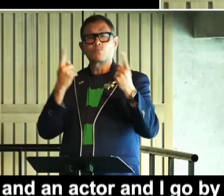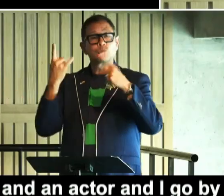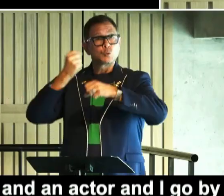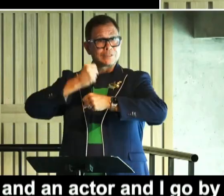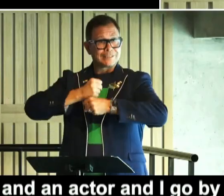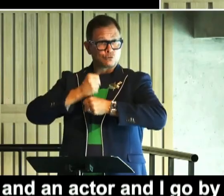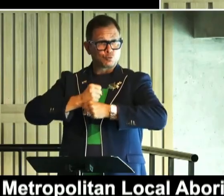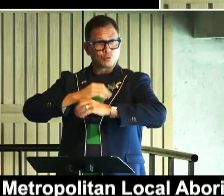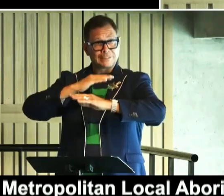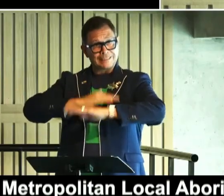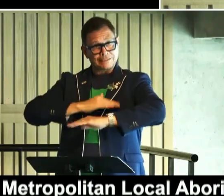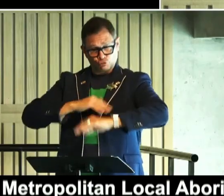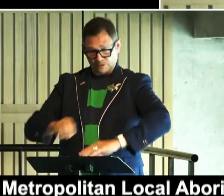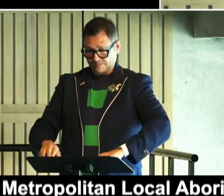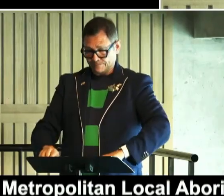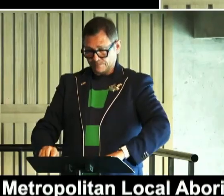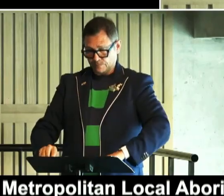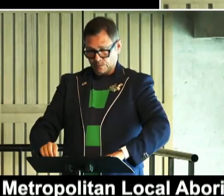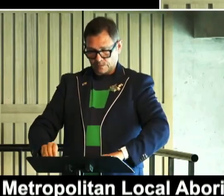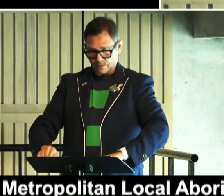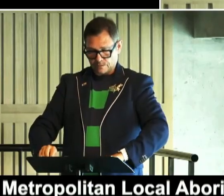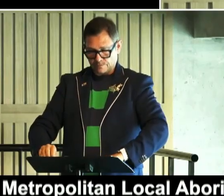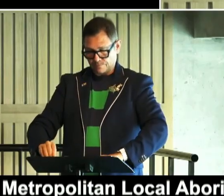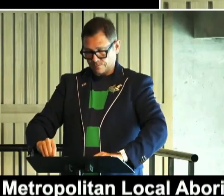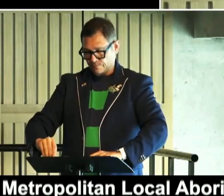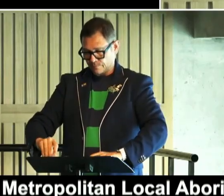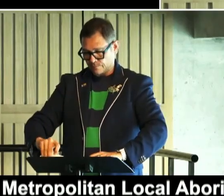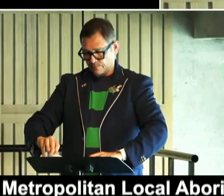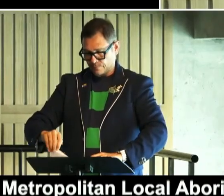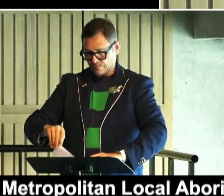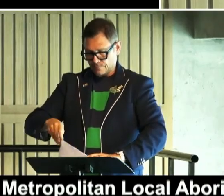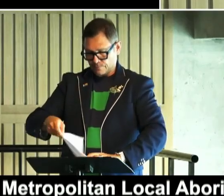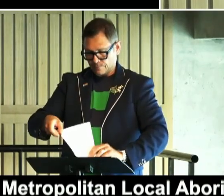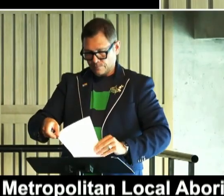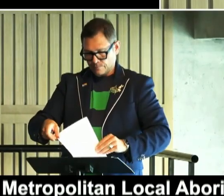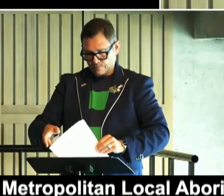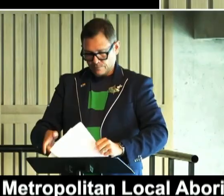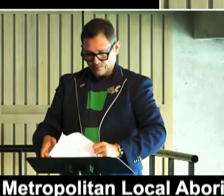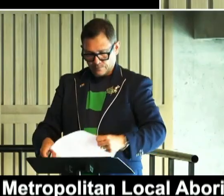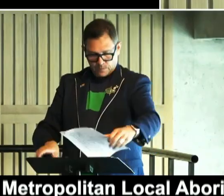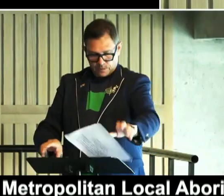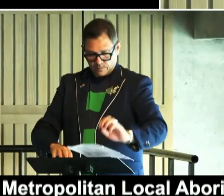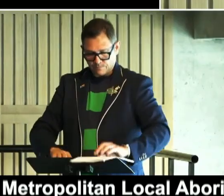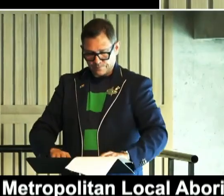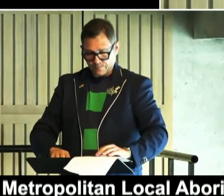and I'm here to welcome you here to Gadigal country.